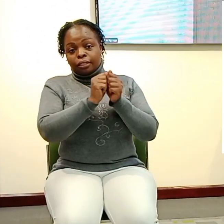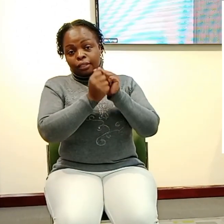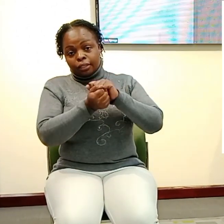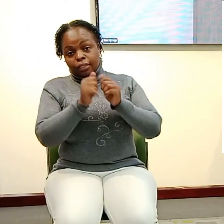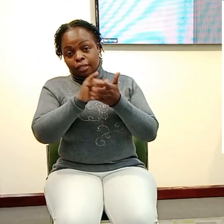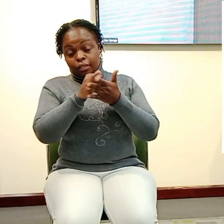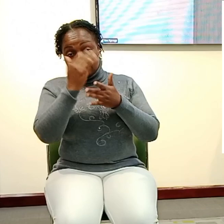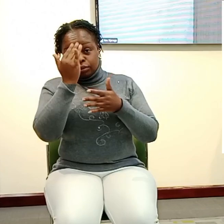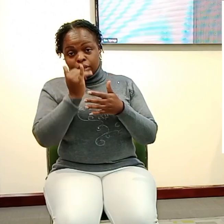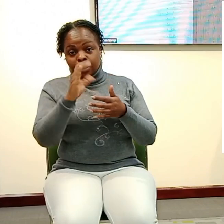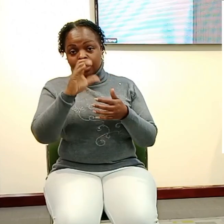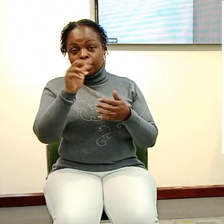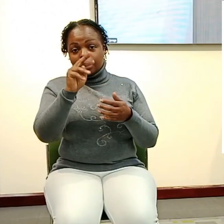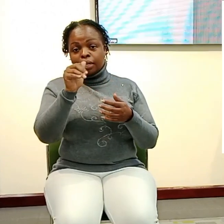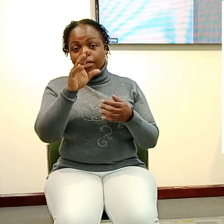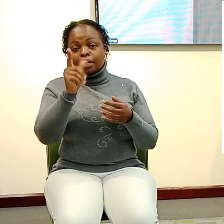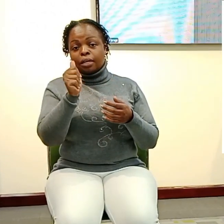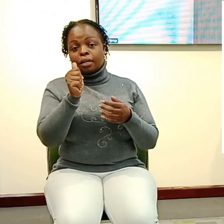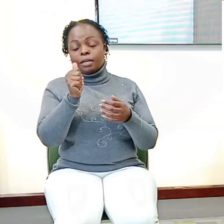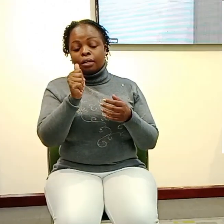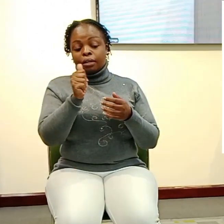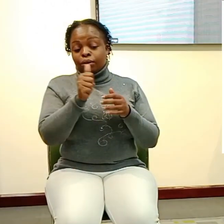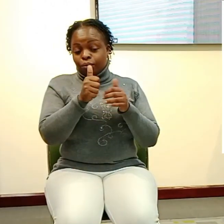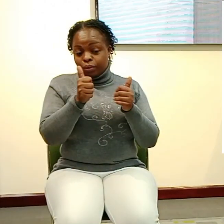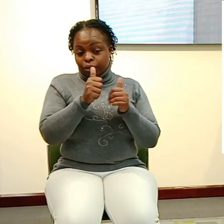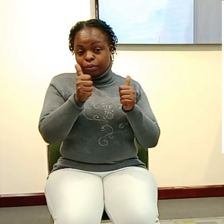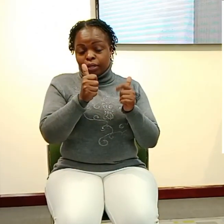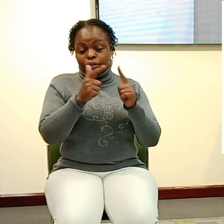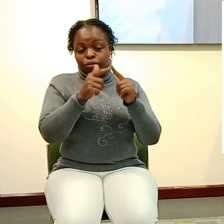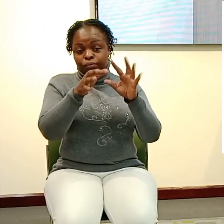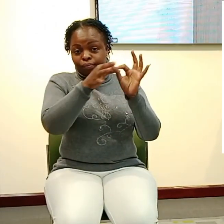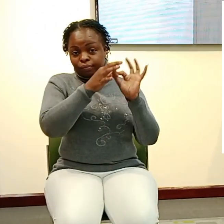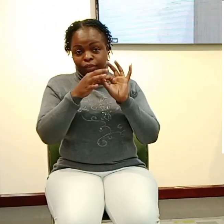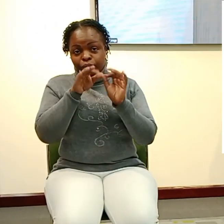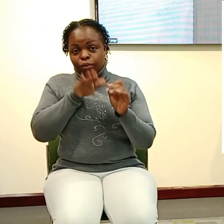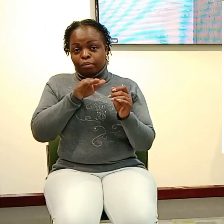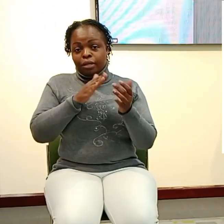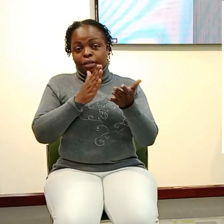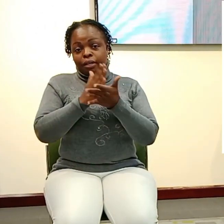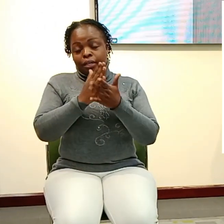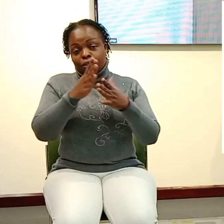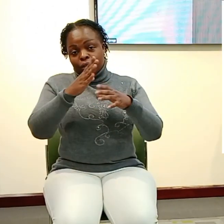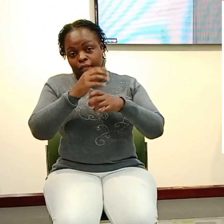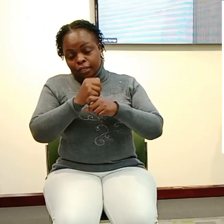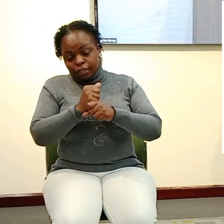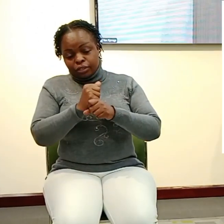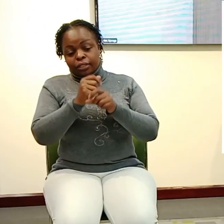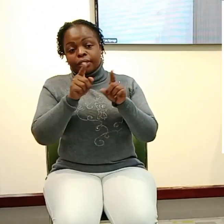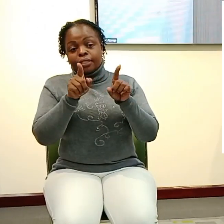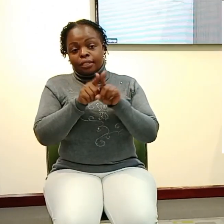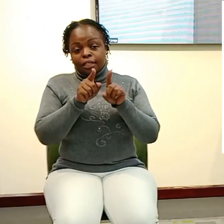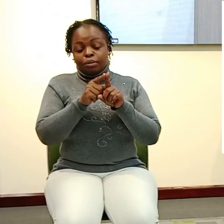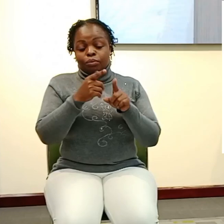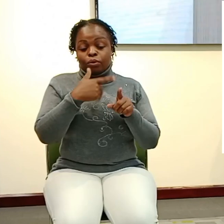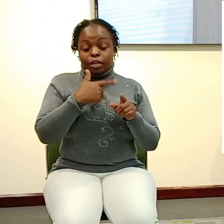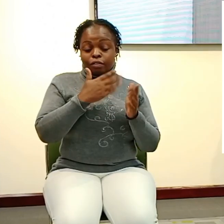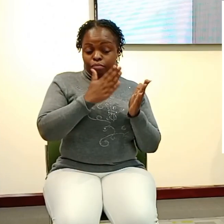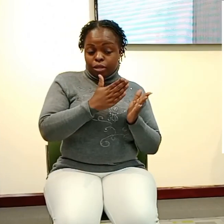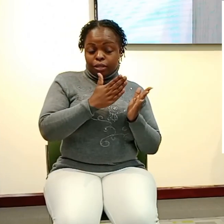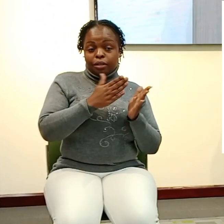why Canada is deeply invested in collaborating with women's rights organizations, and we have been for a long